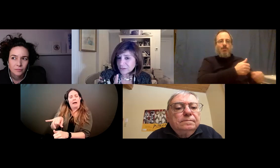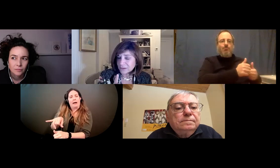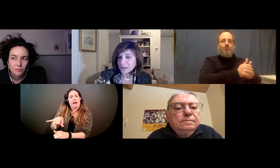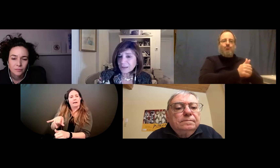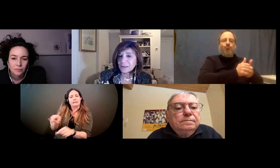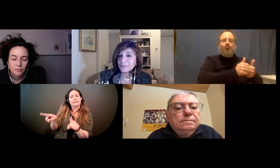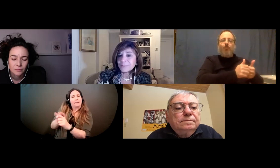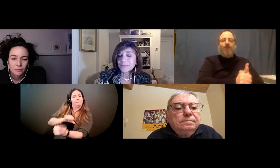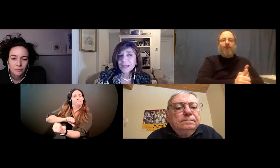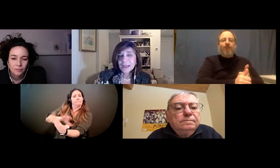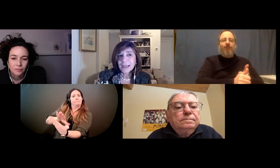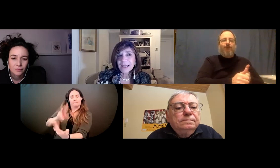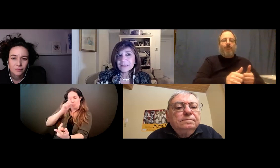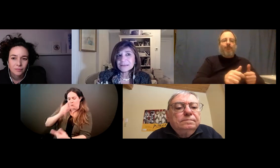mode.